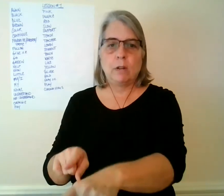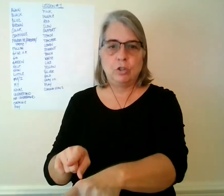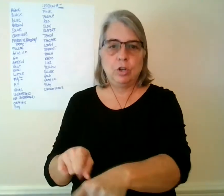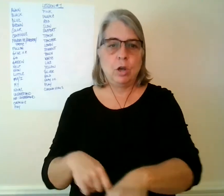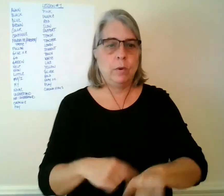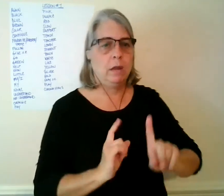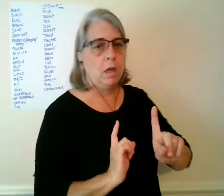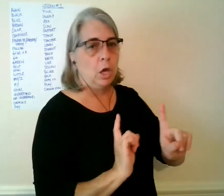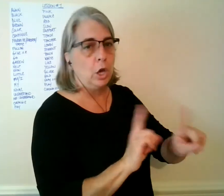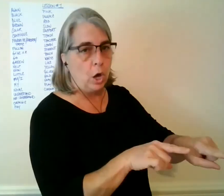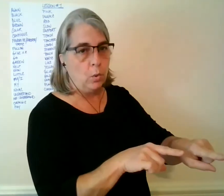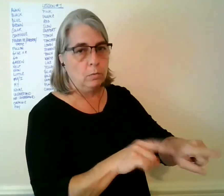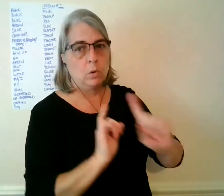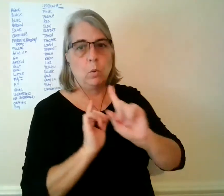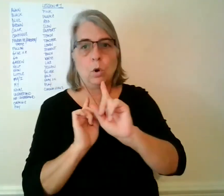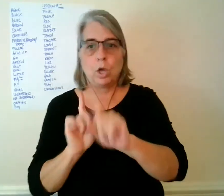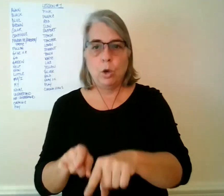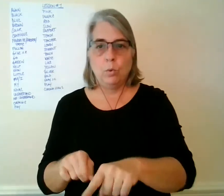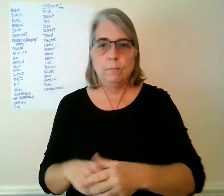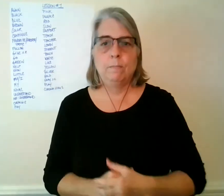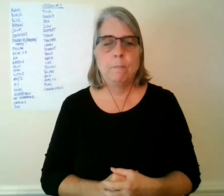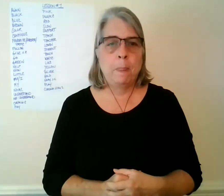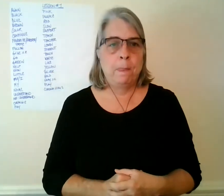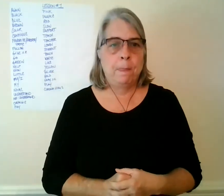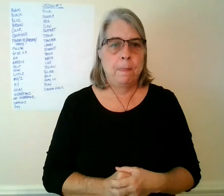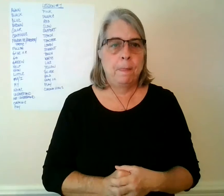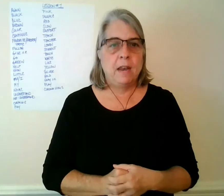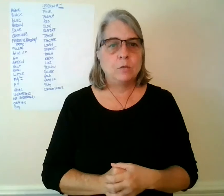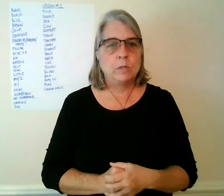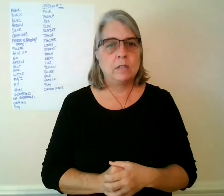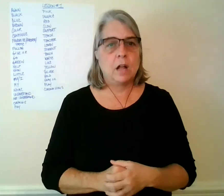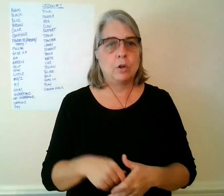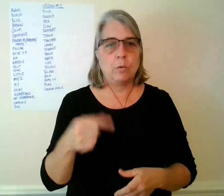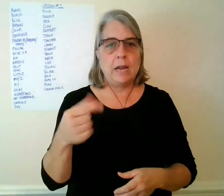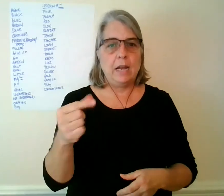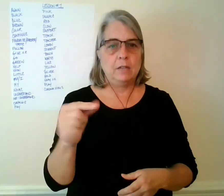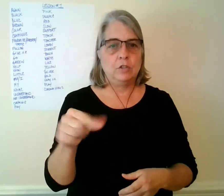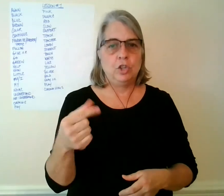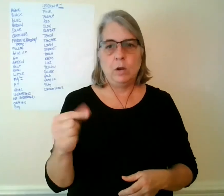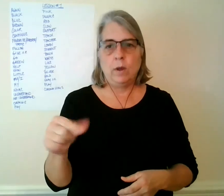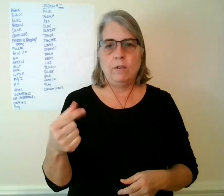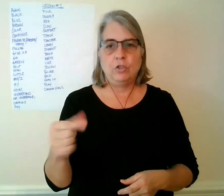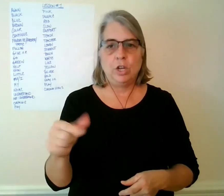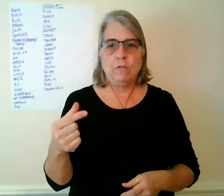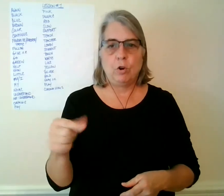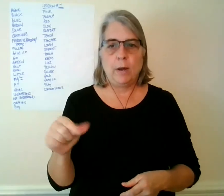direction you're going. Go or go. The next one's the color green. It's a G, a waving G for